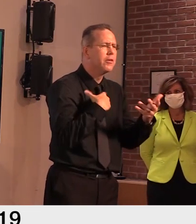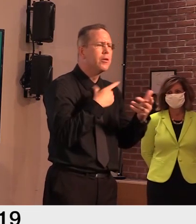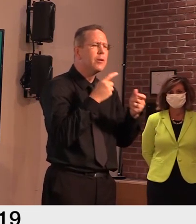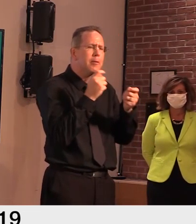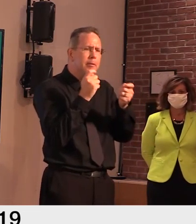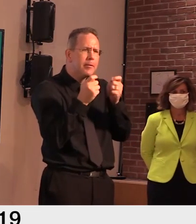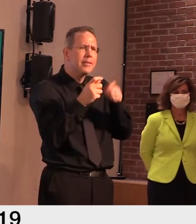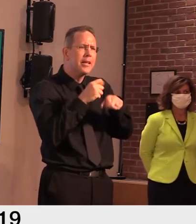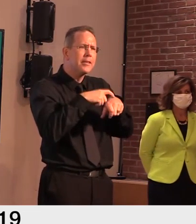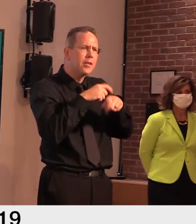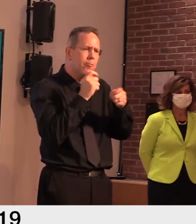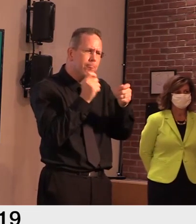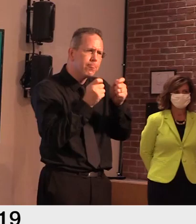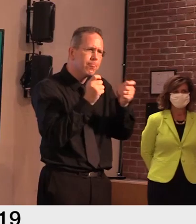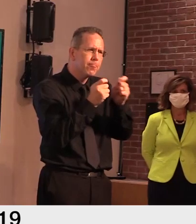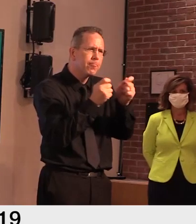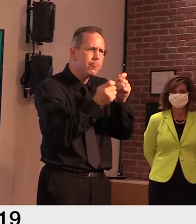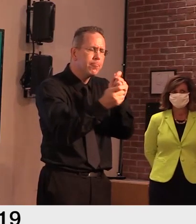resources.